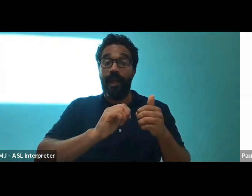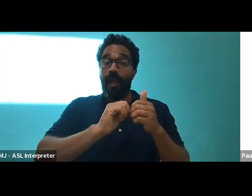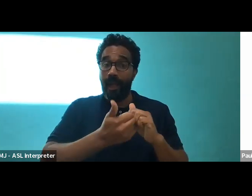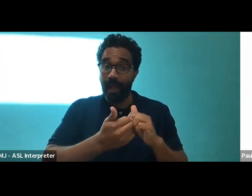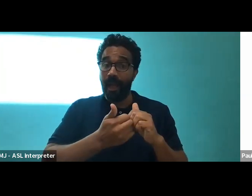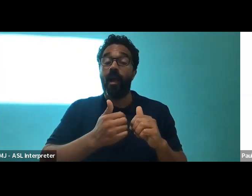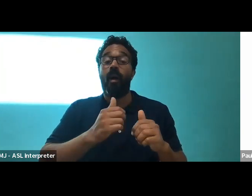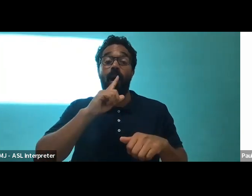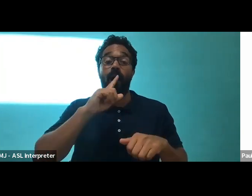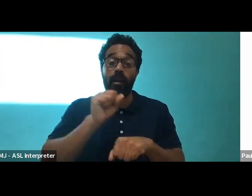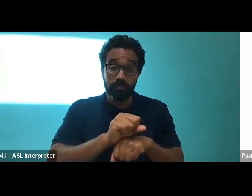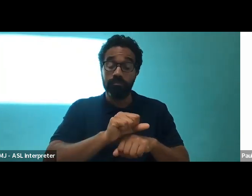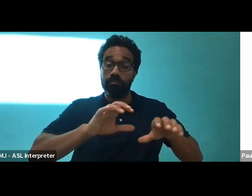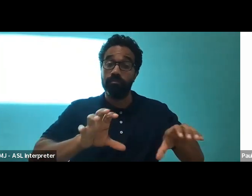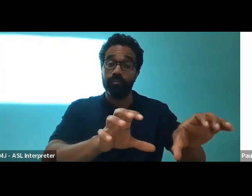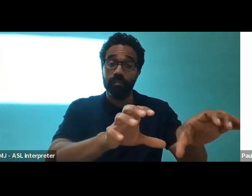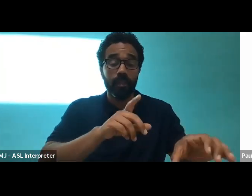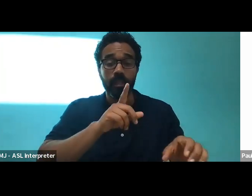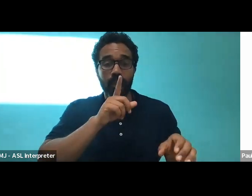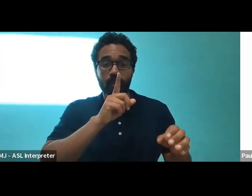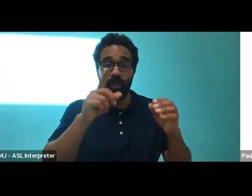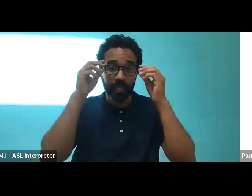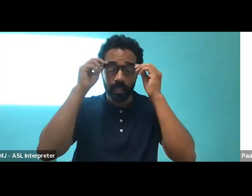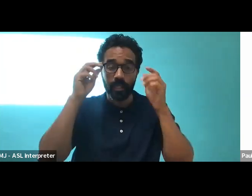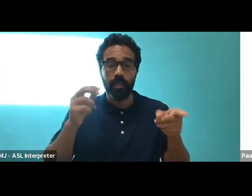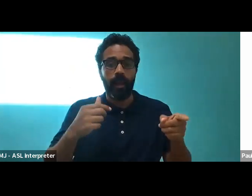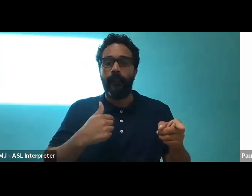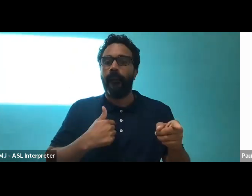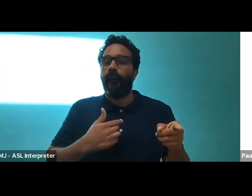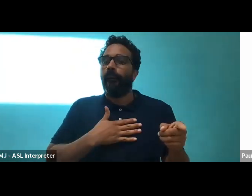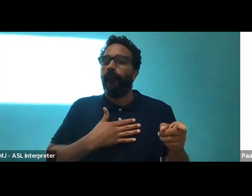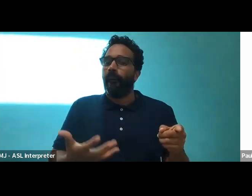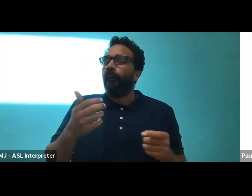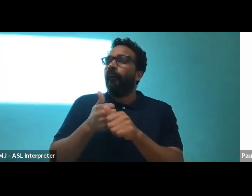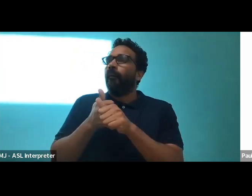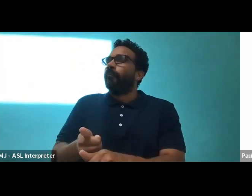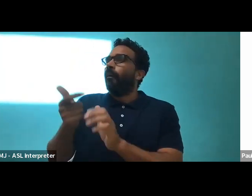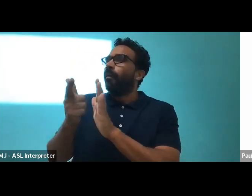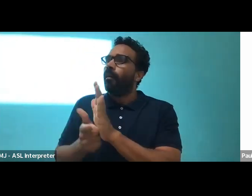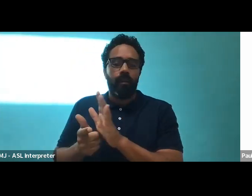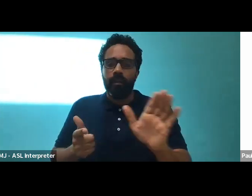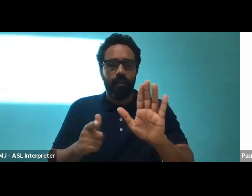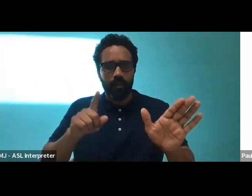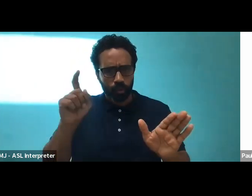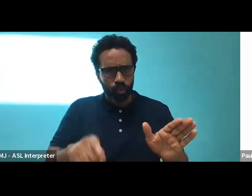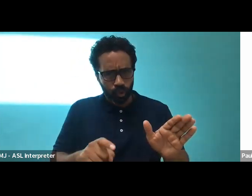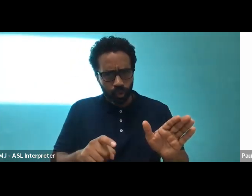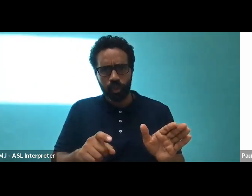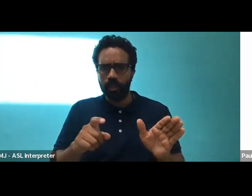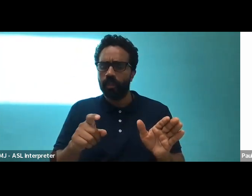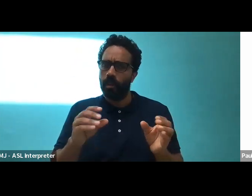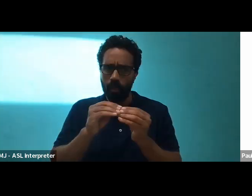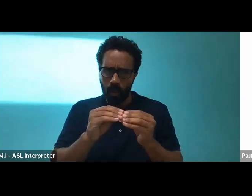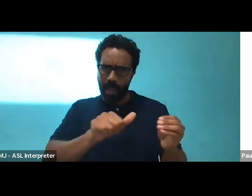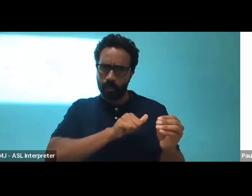be for activism. It came out of activism. So we're going to talk about a few examples of that. Luann's going to